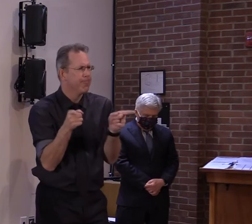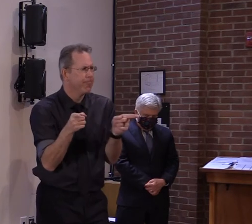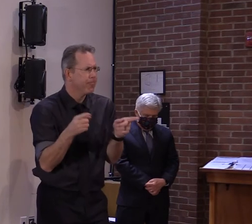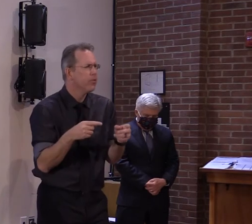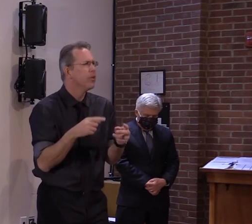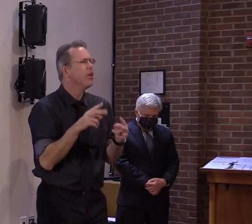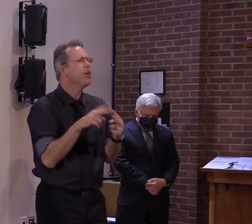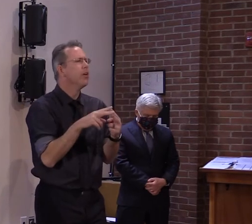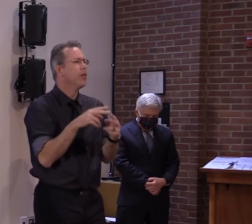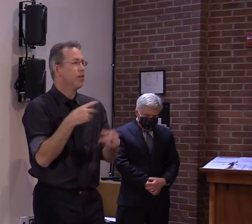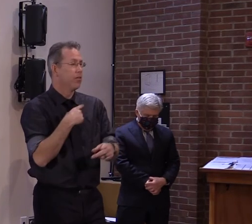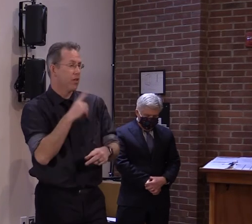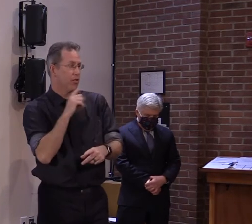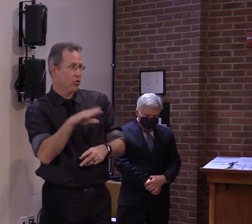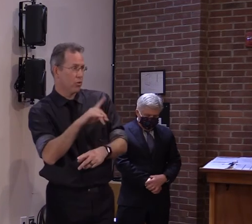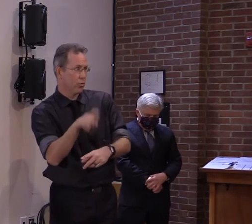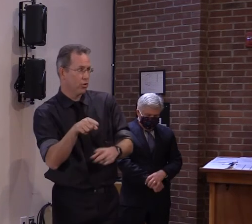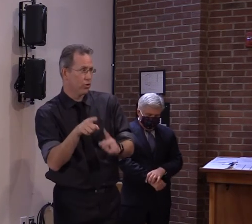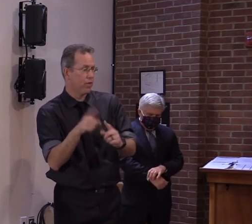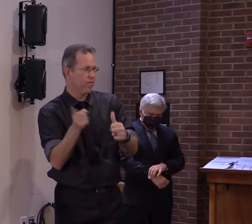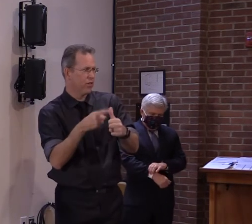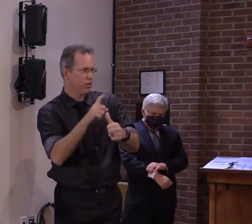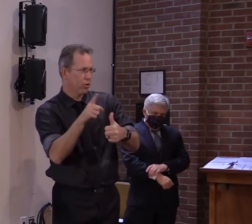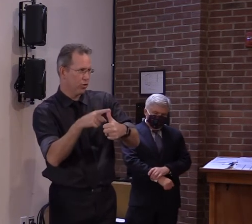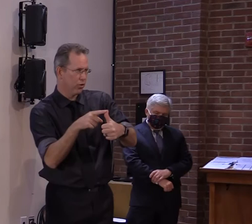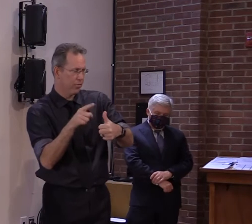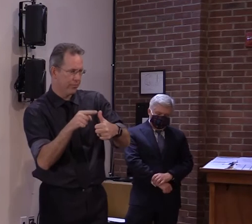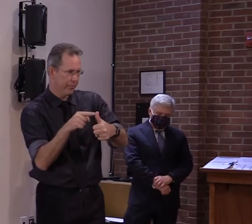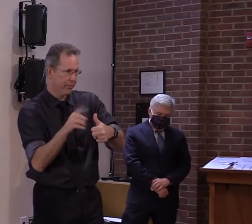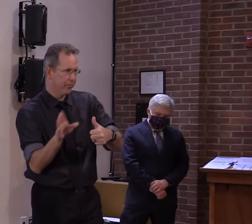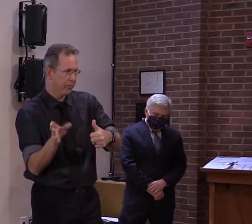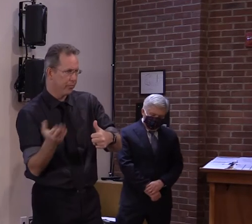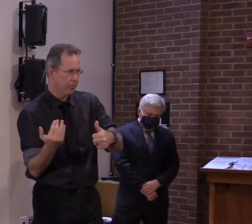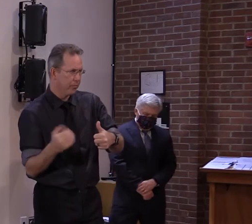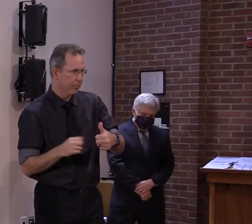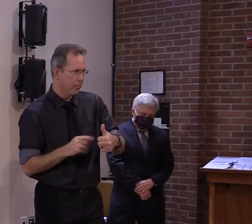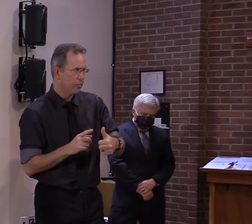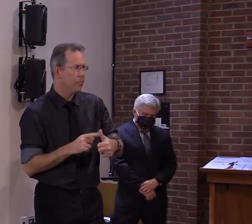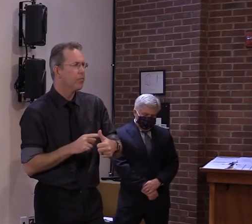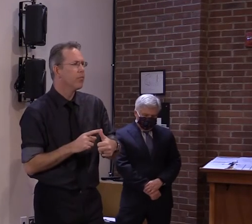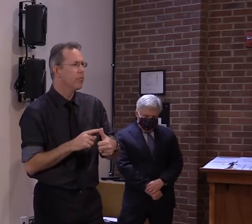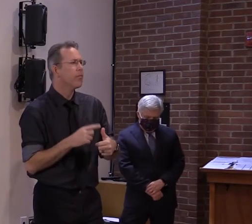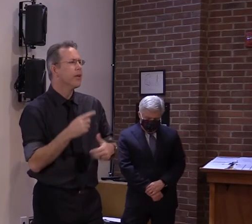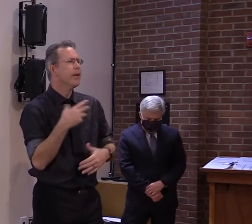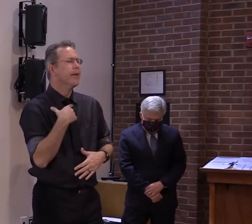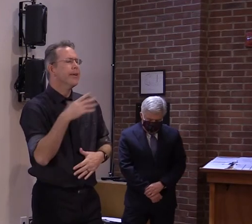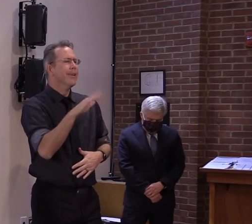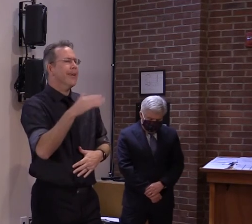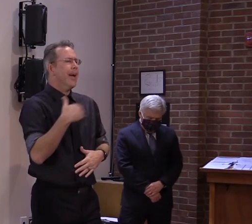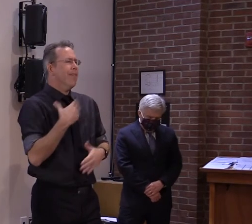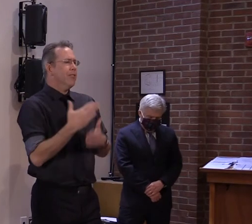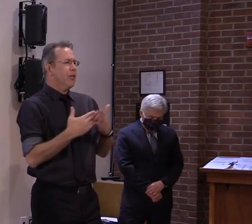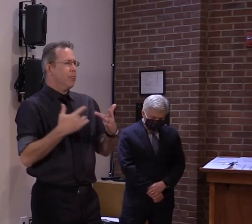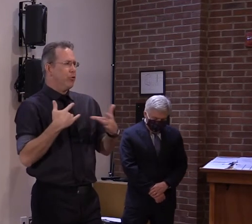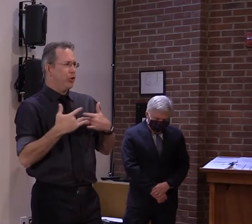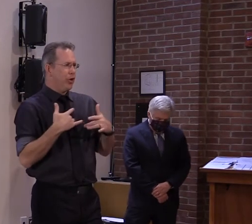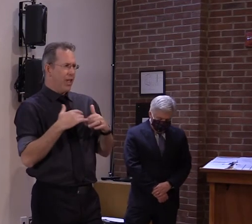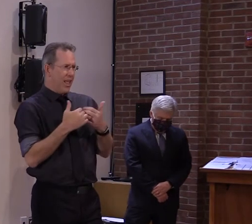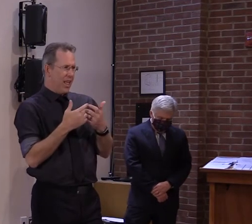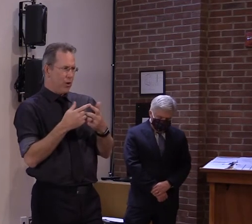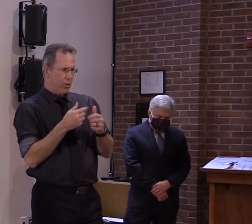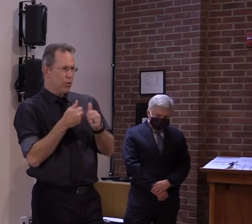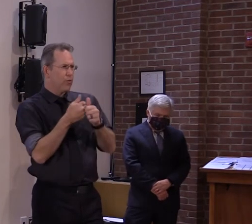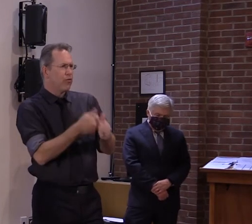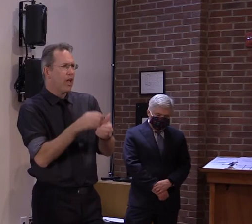question, which is, you know, certainly we have concerns about the methodology. It's not that the data is